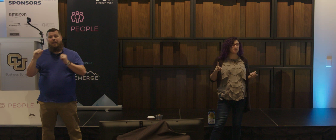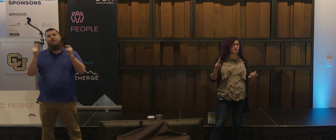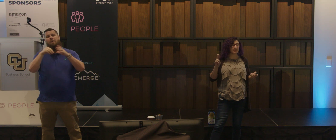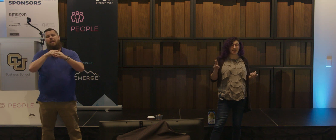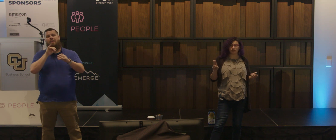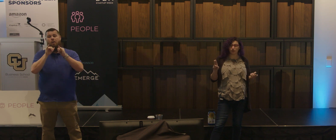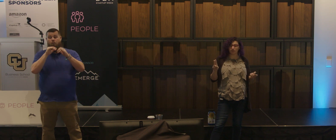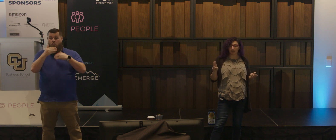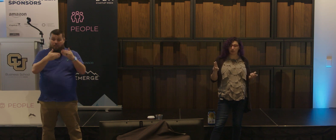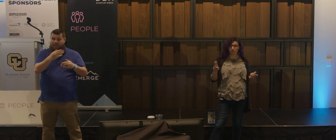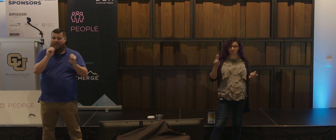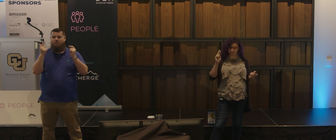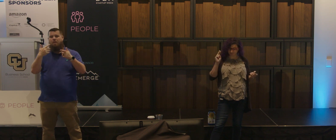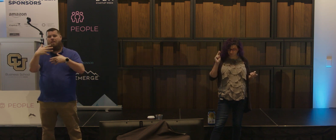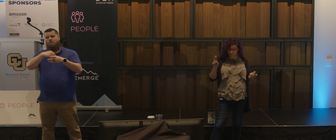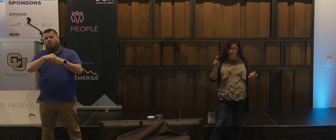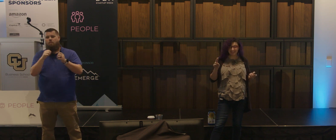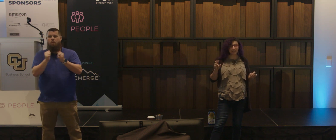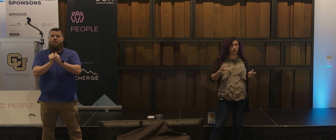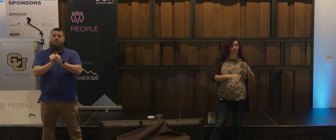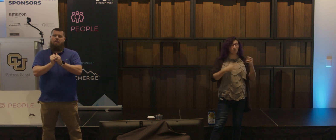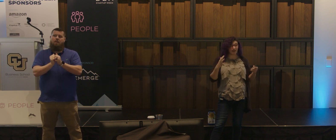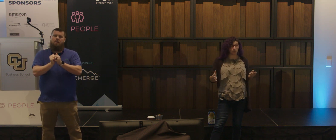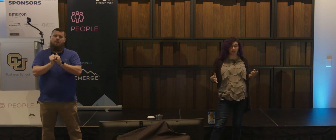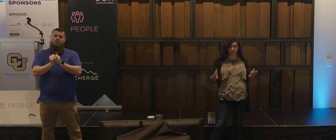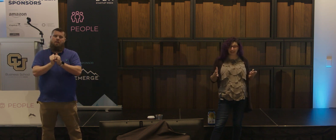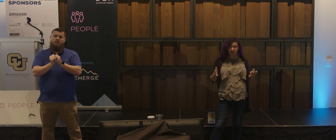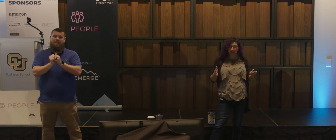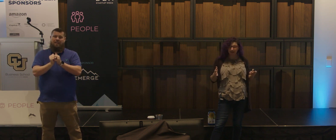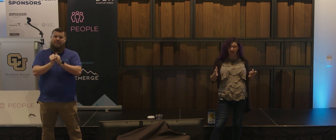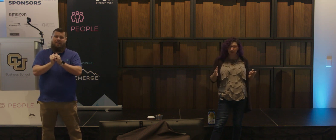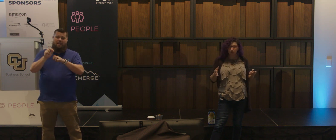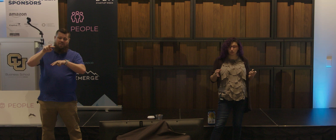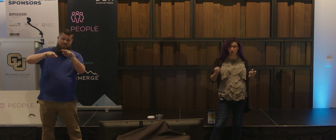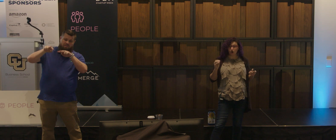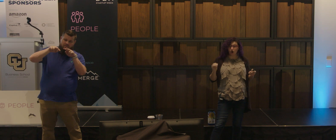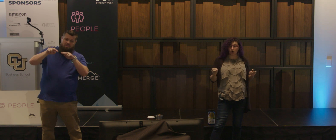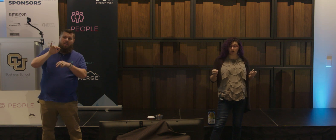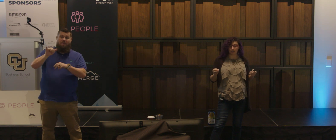interview process and everyone involved in evaluating that candidate